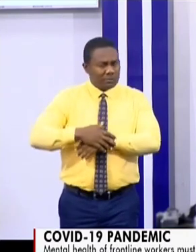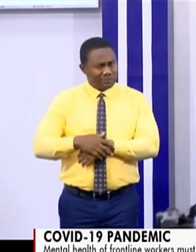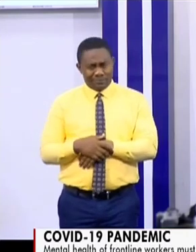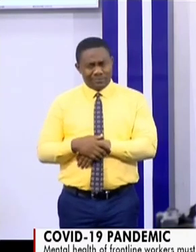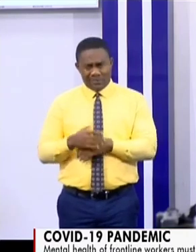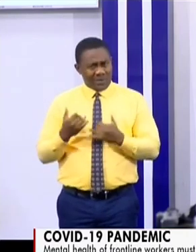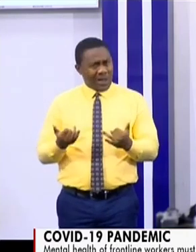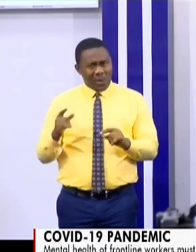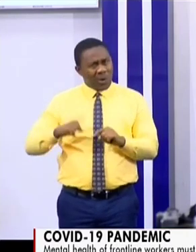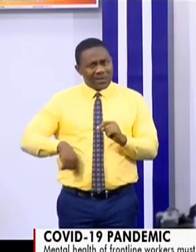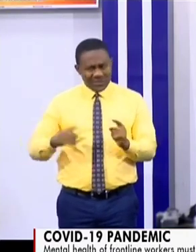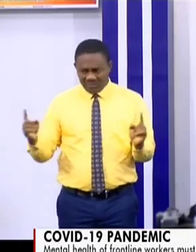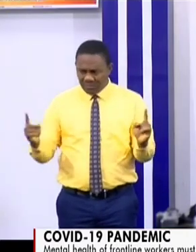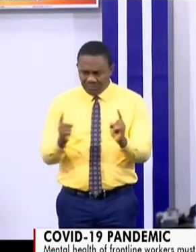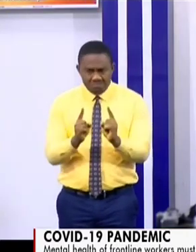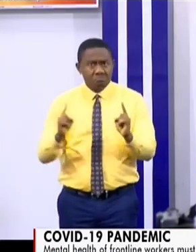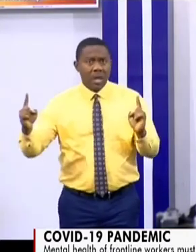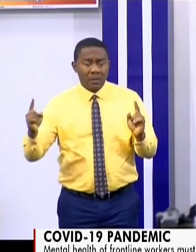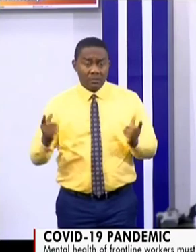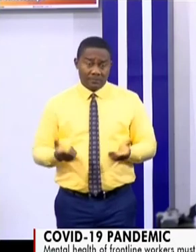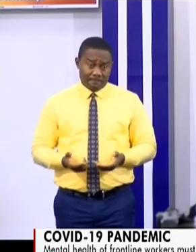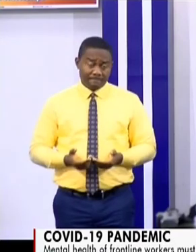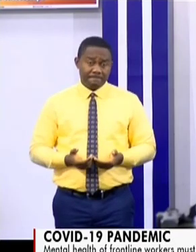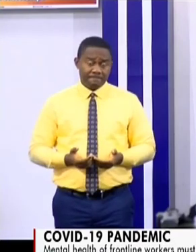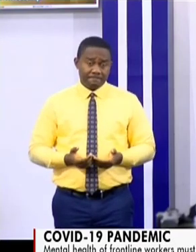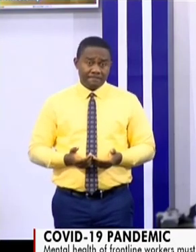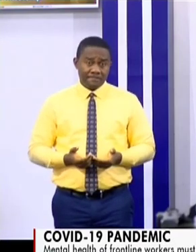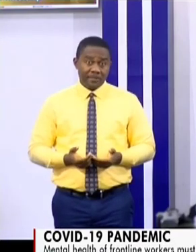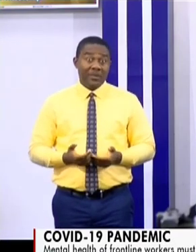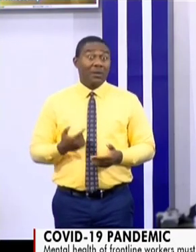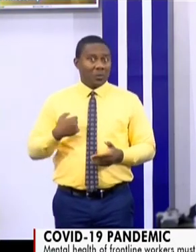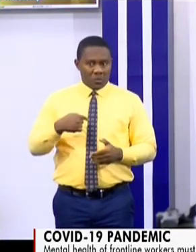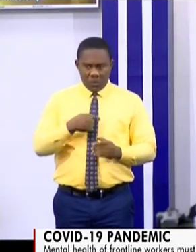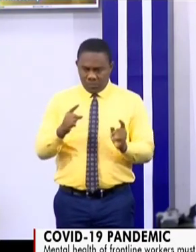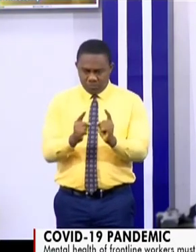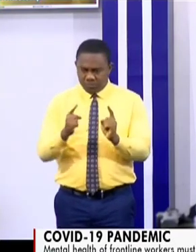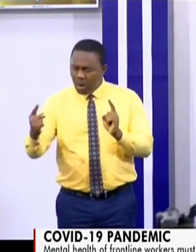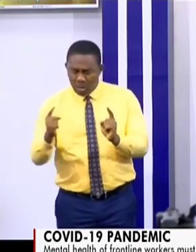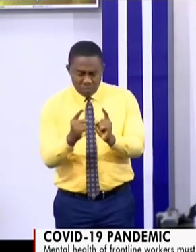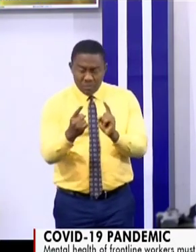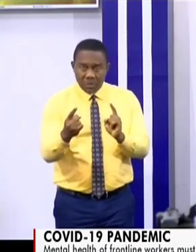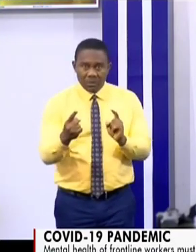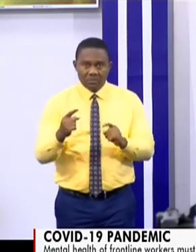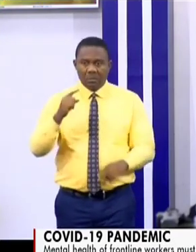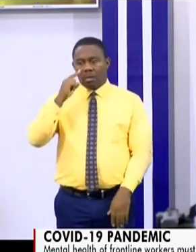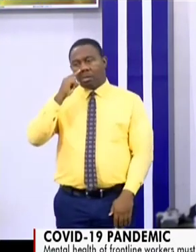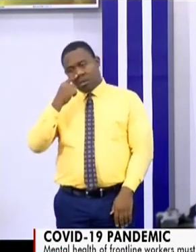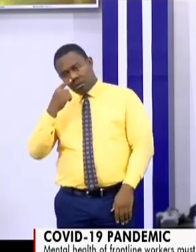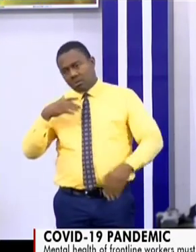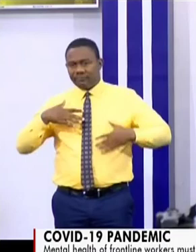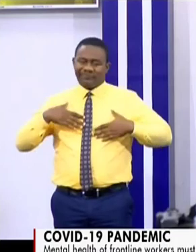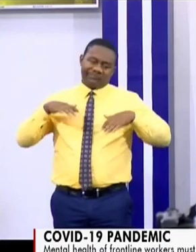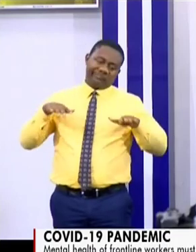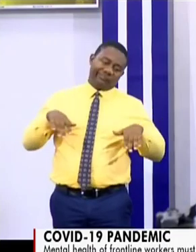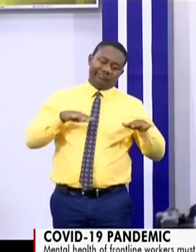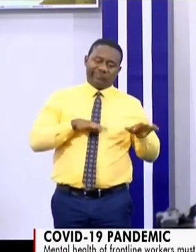challenge we need to adjust to. And as we socially distance ourselves, boredom may set in. The